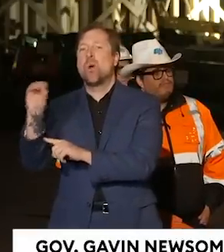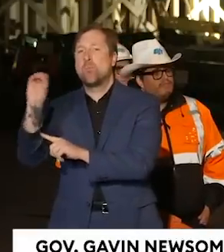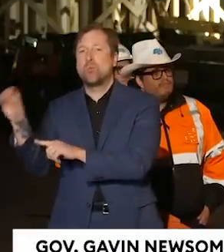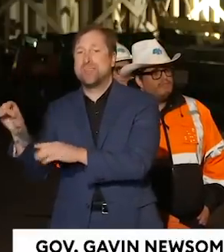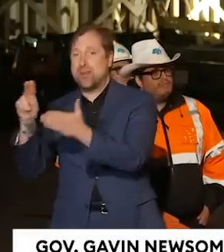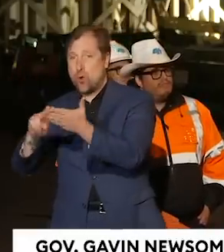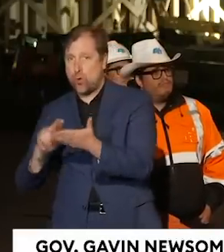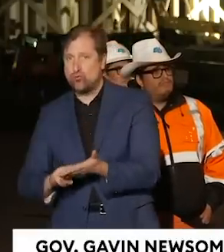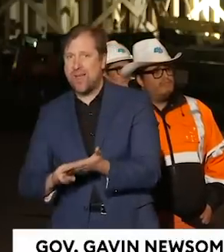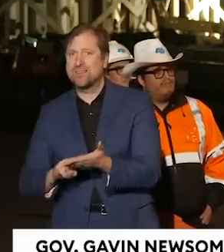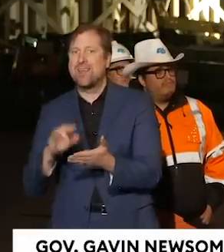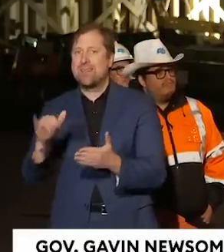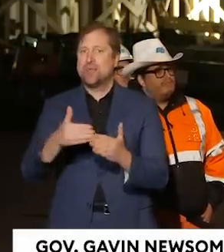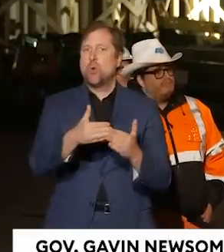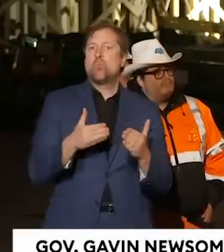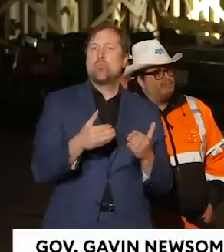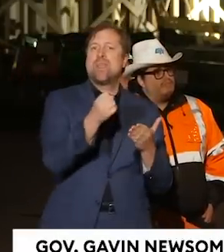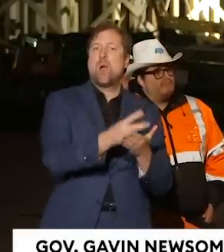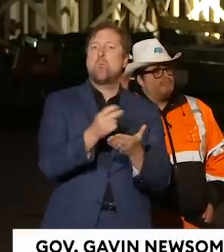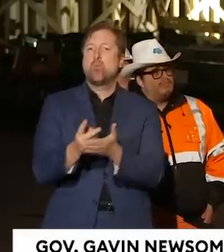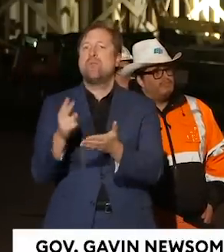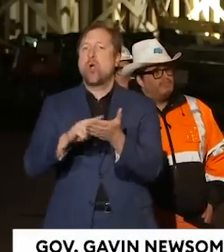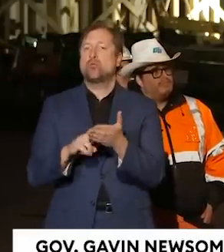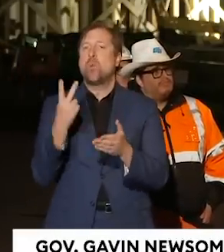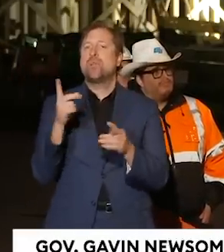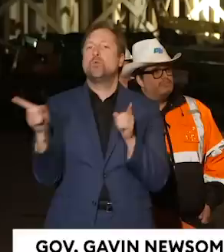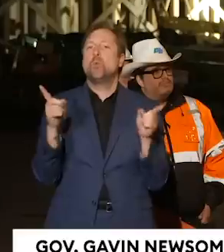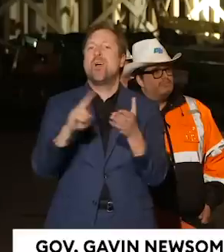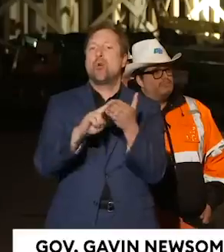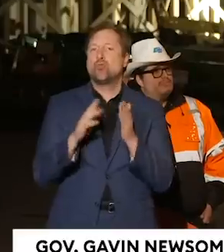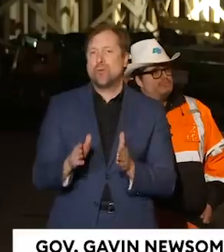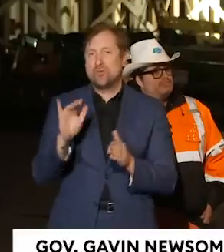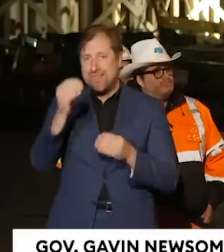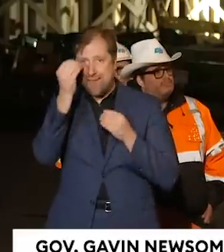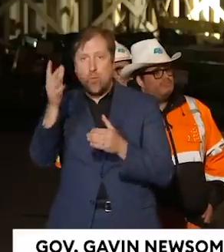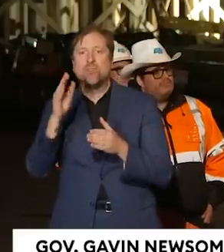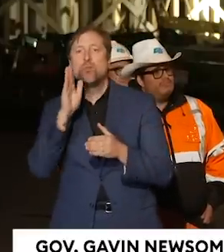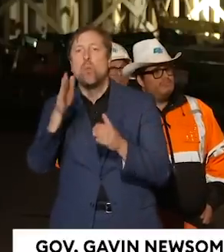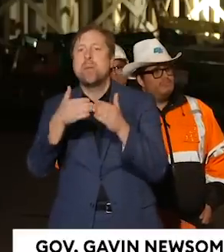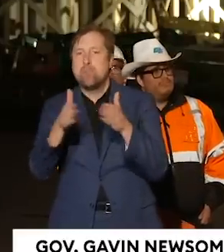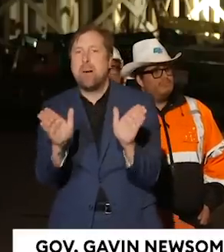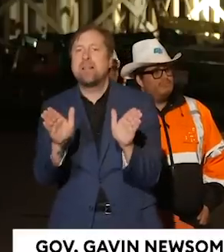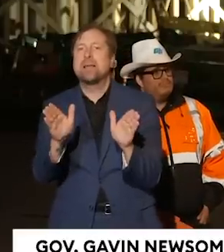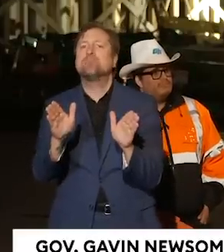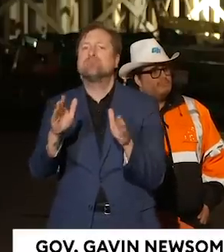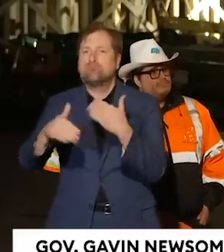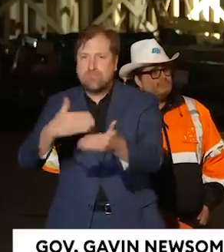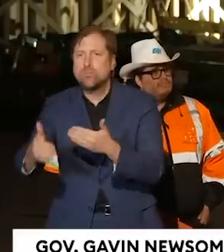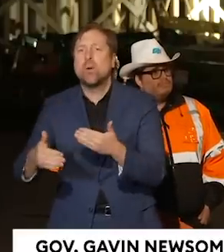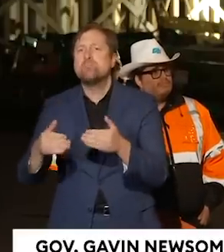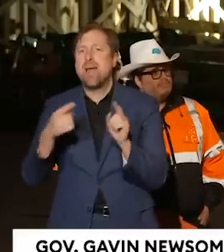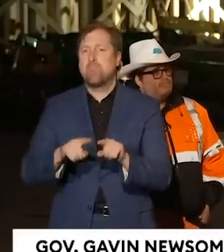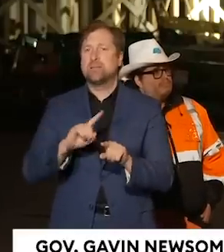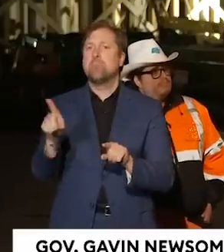basis of these pre-approved contracts with the 2 contractors. All that information will be making public as time unfolds, but